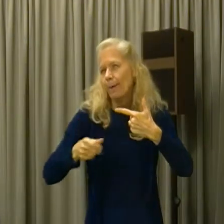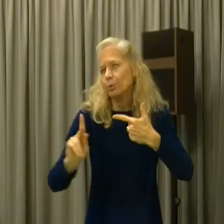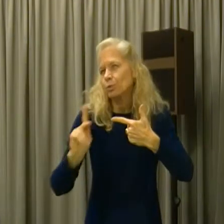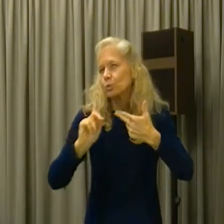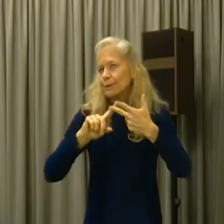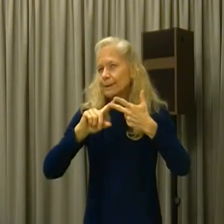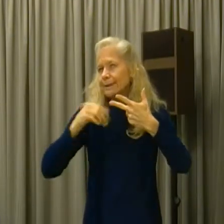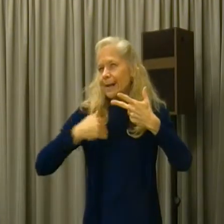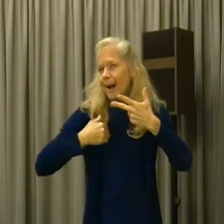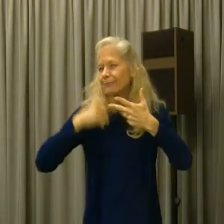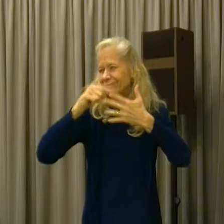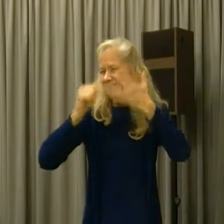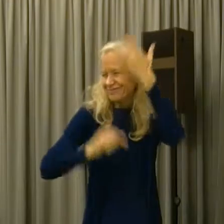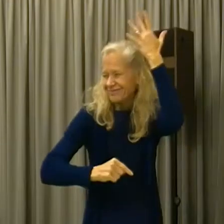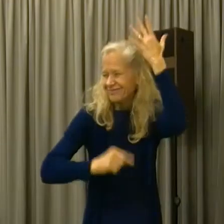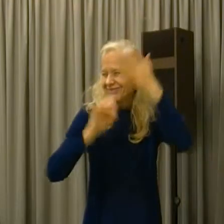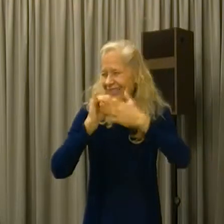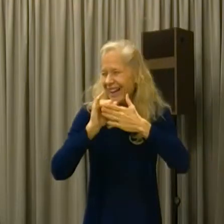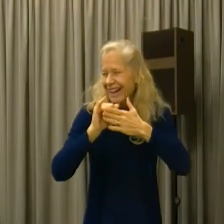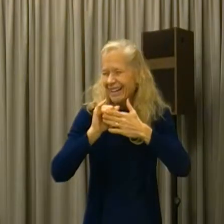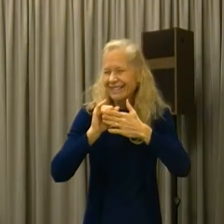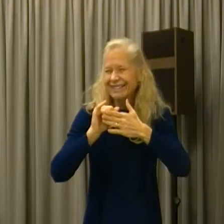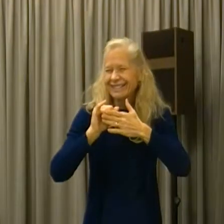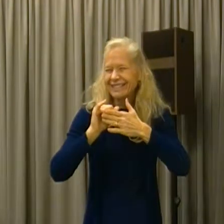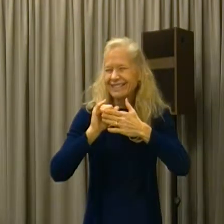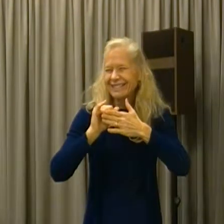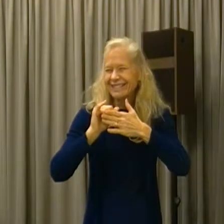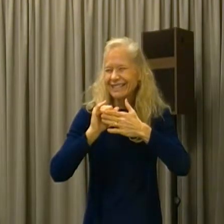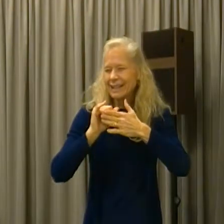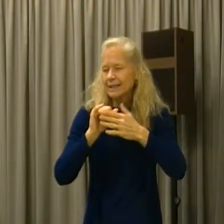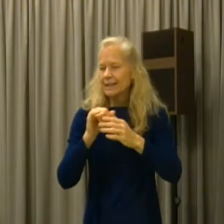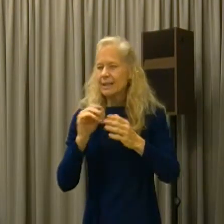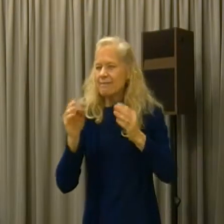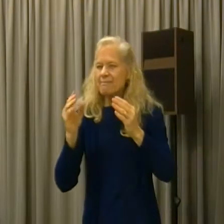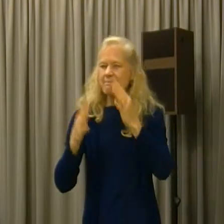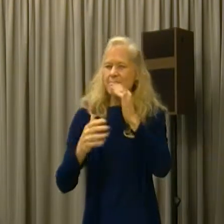Thoughts, not actions and words, are the root of our problems.